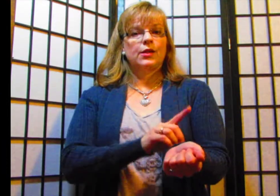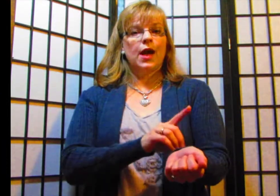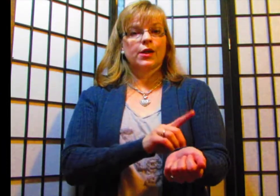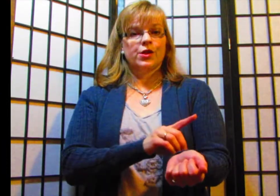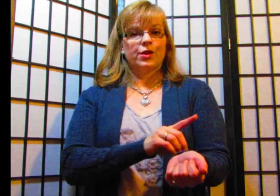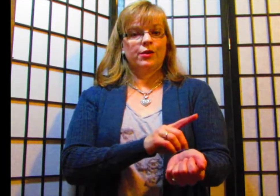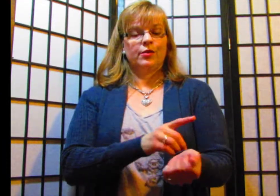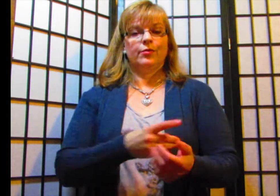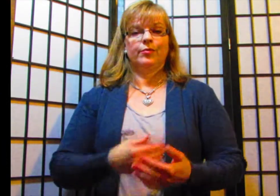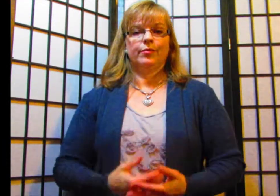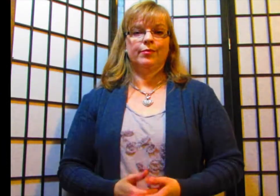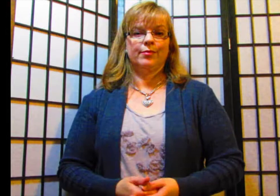Doctor.